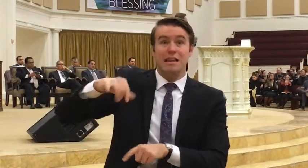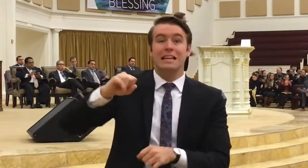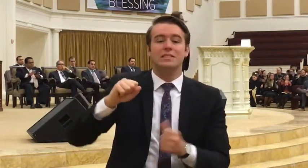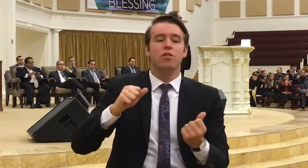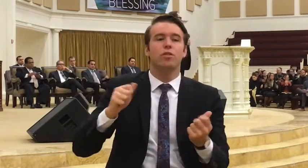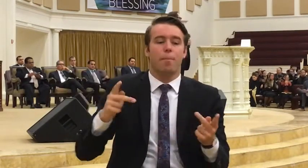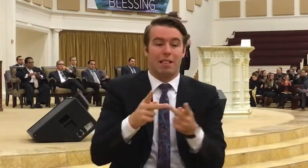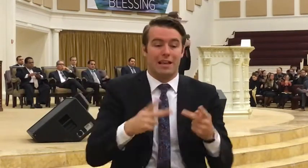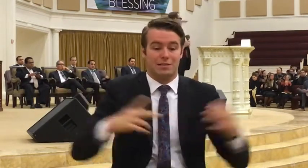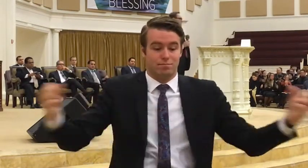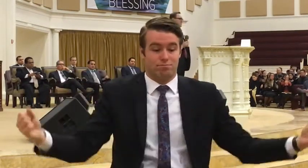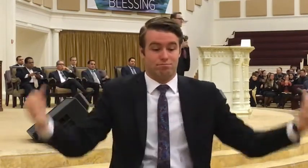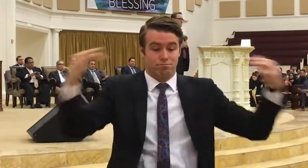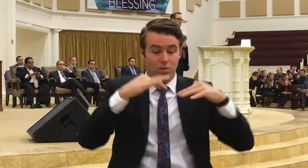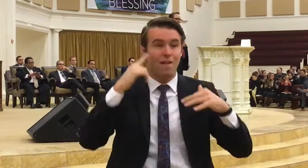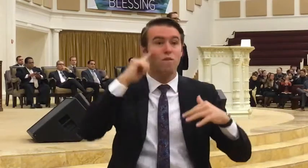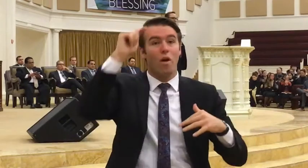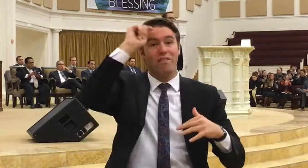of theology.